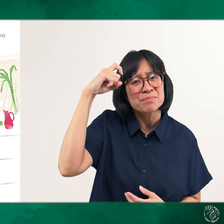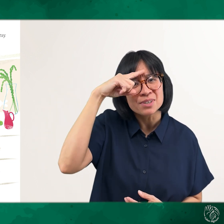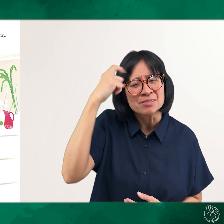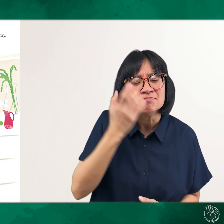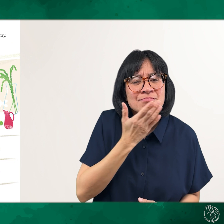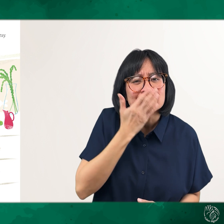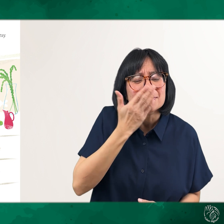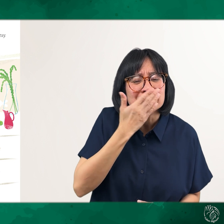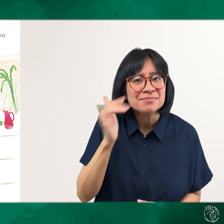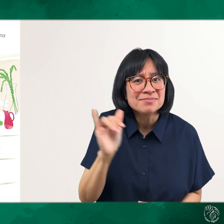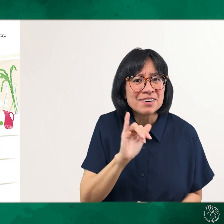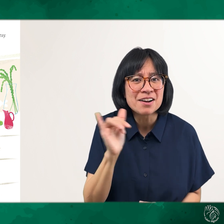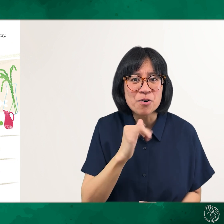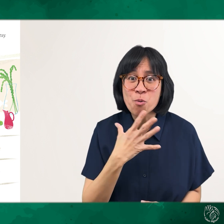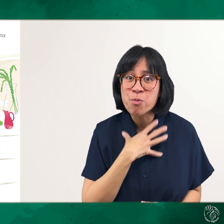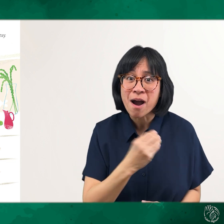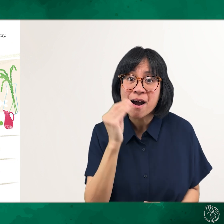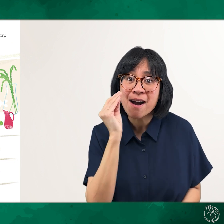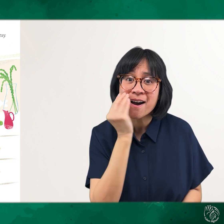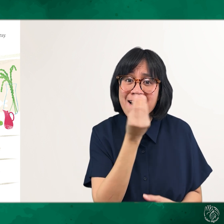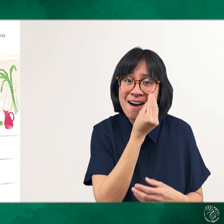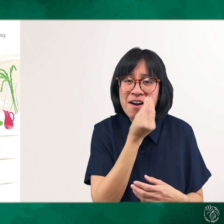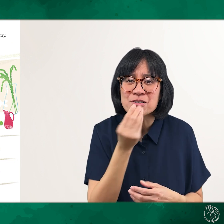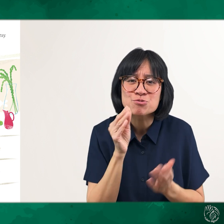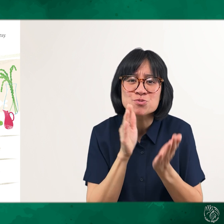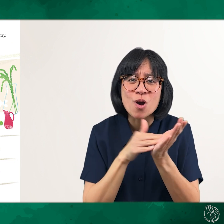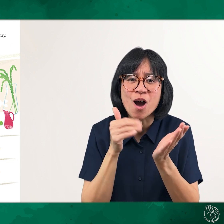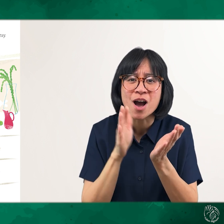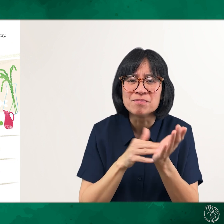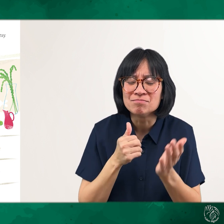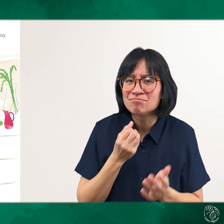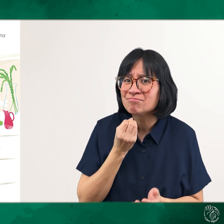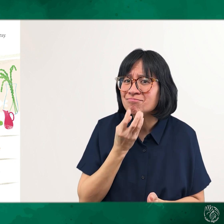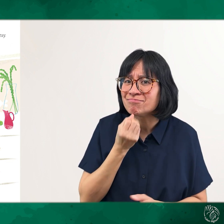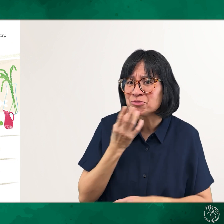It smells like the sampaguita soap she uses.